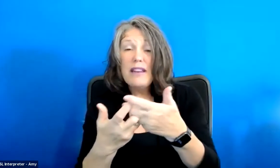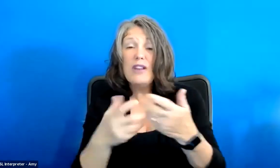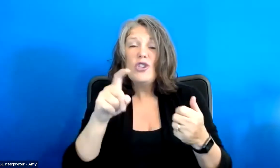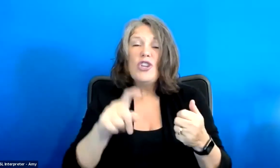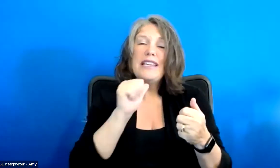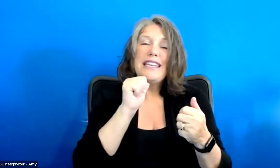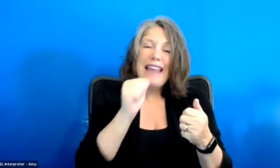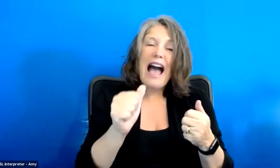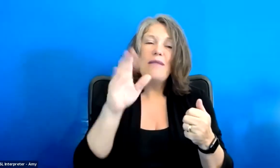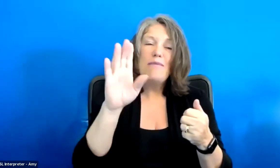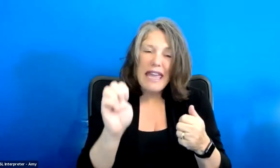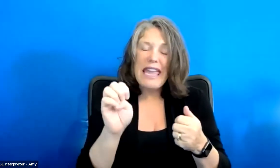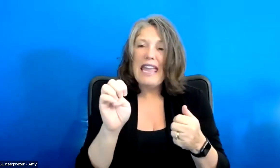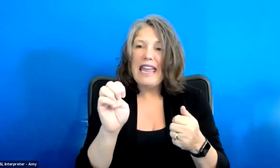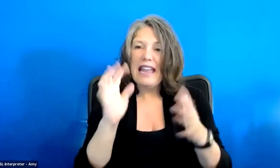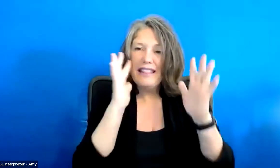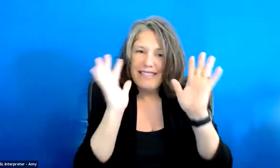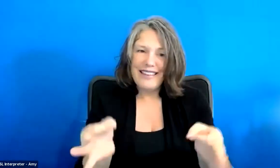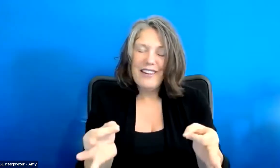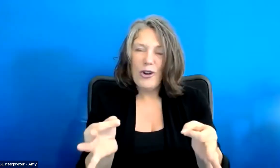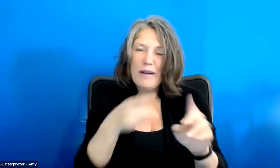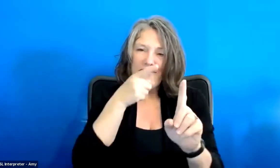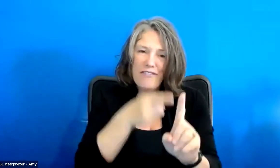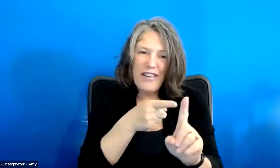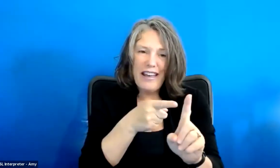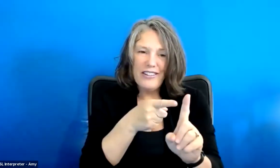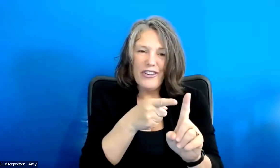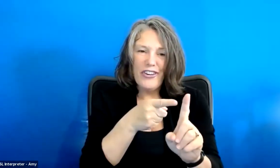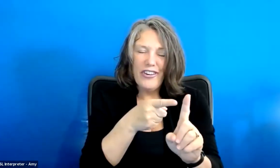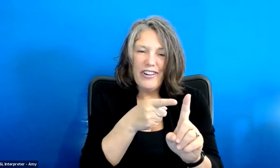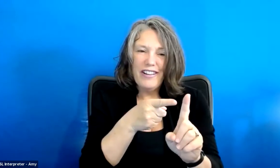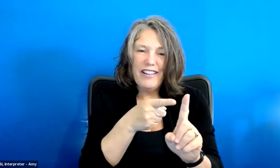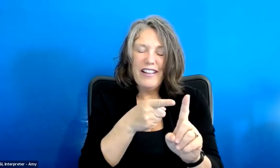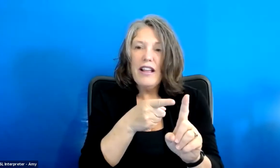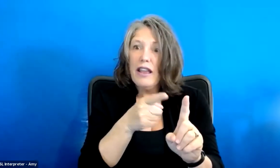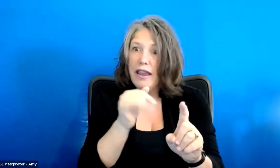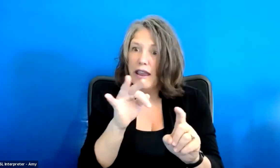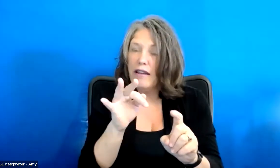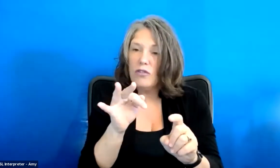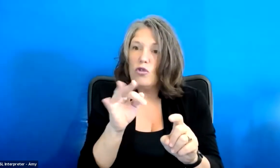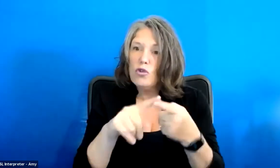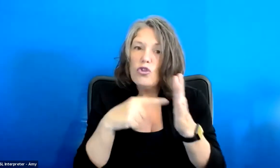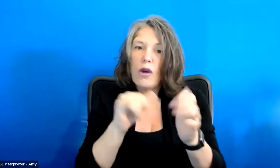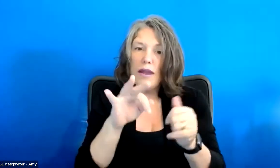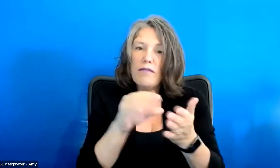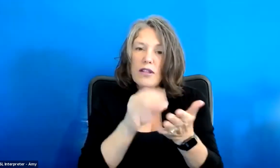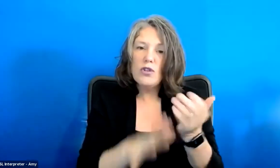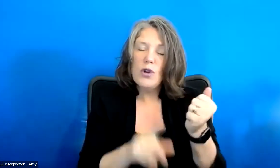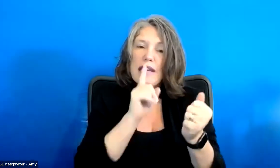accommodation should not be the determining factor of whether the student is accorded